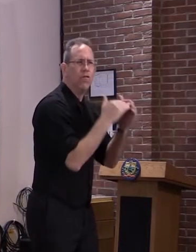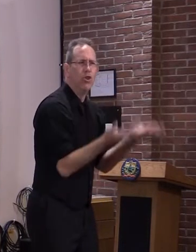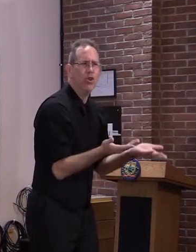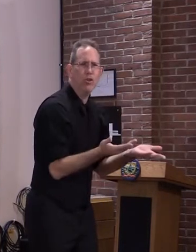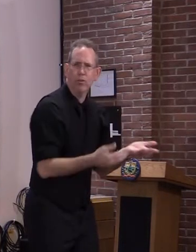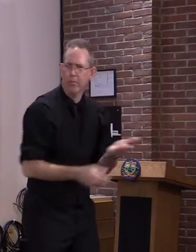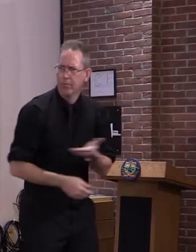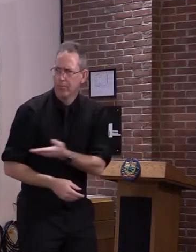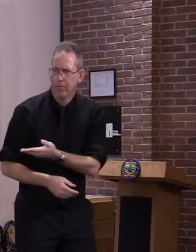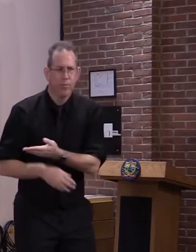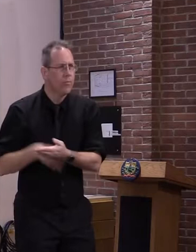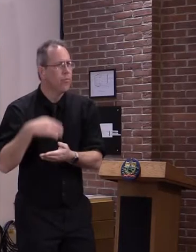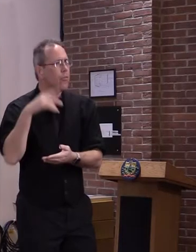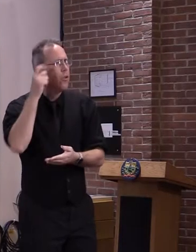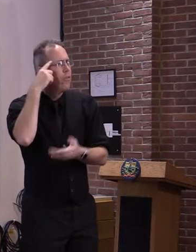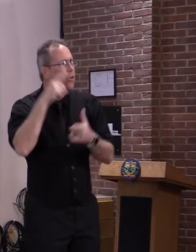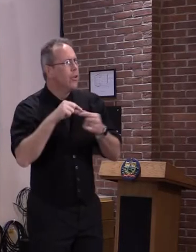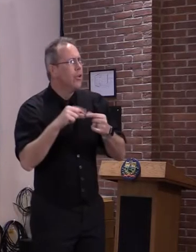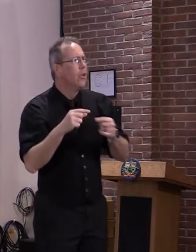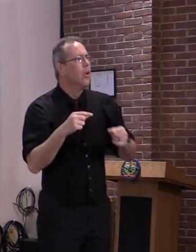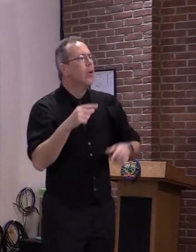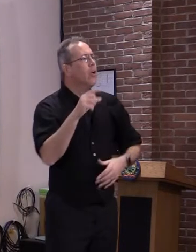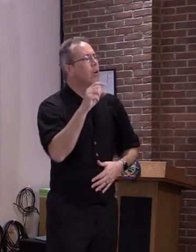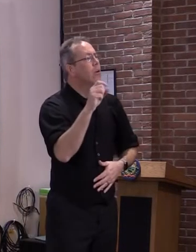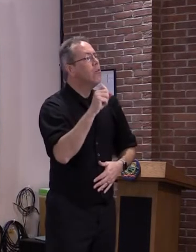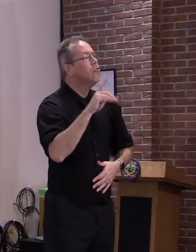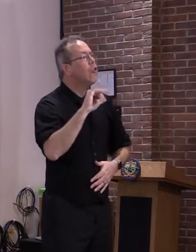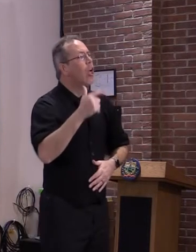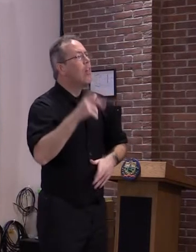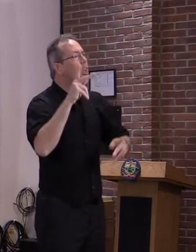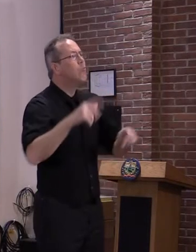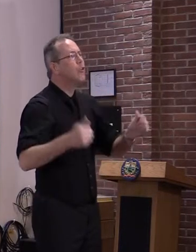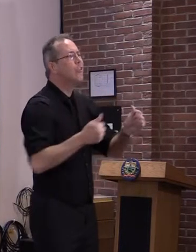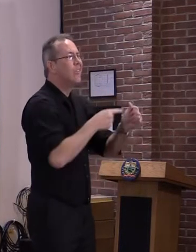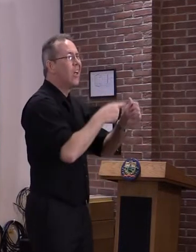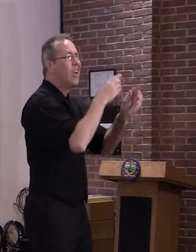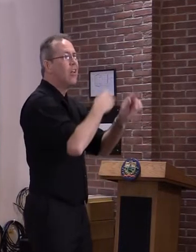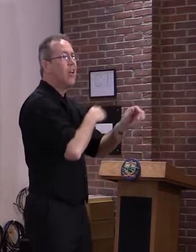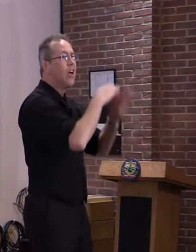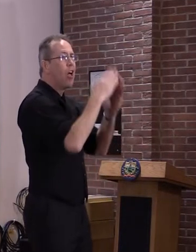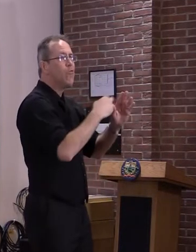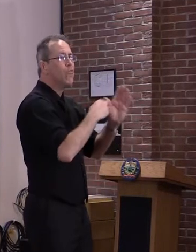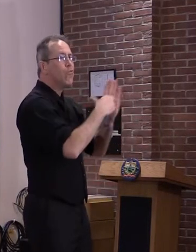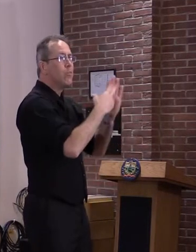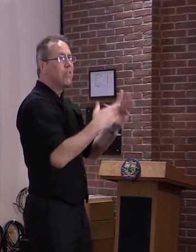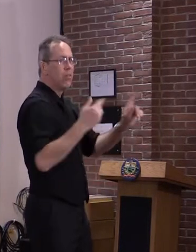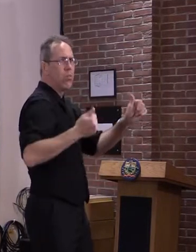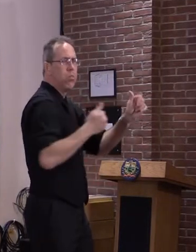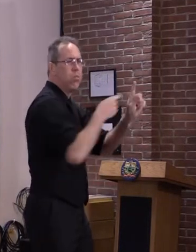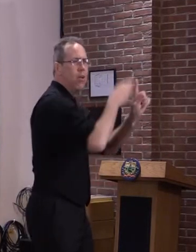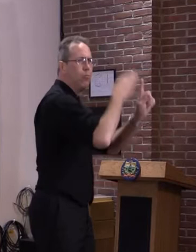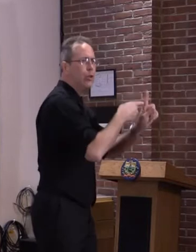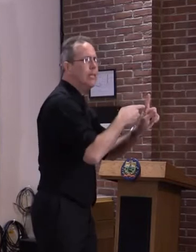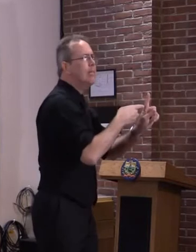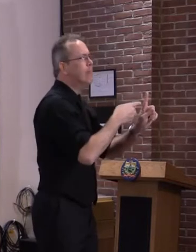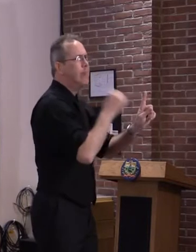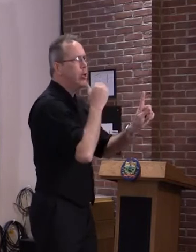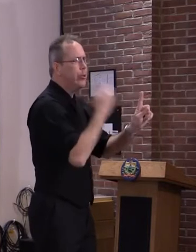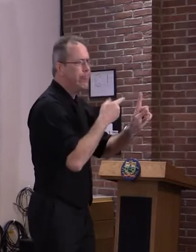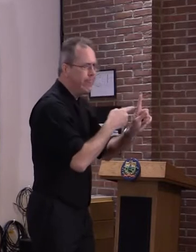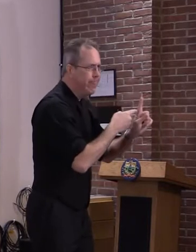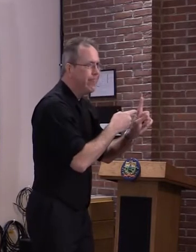the specifics of this one, but if we're talking about treating legislators or those who are holding office